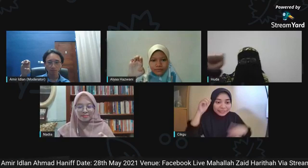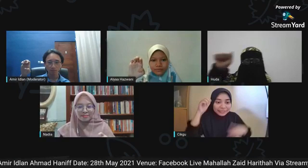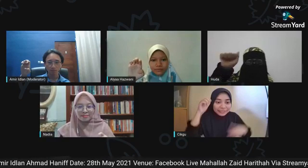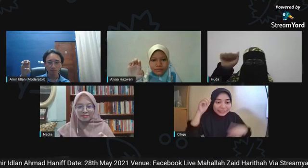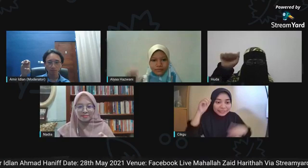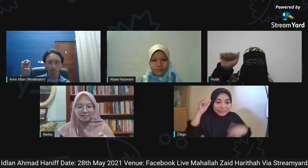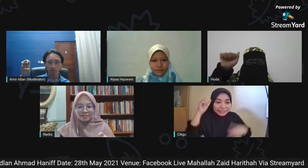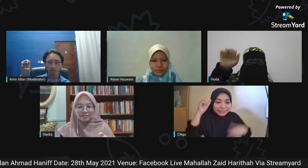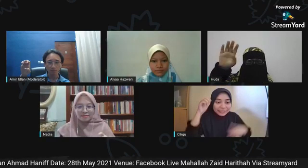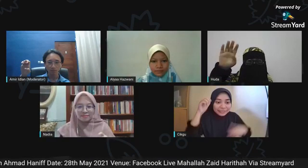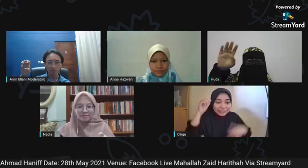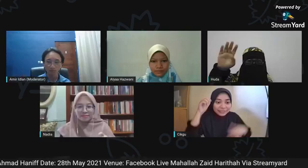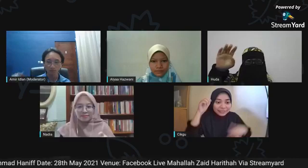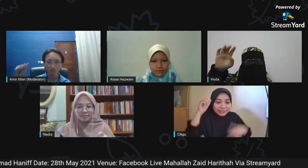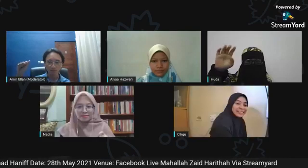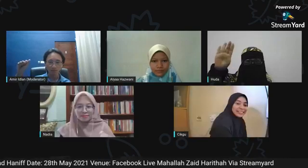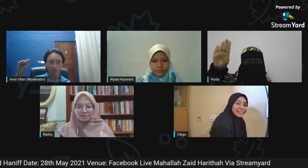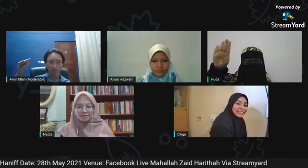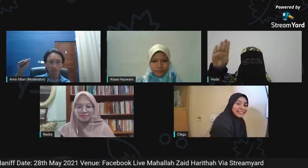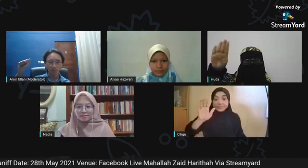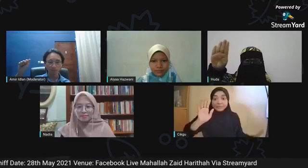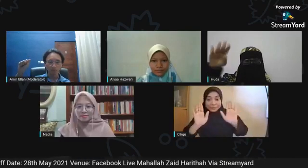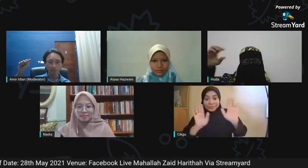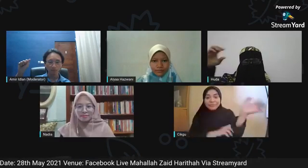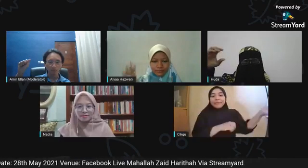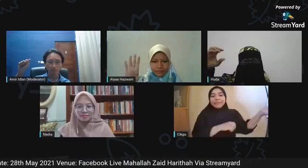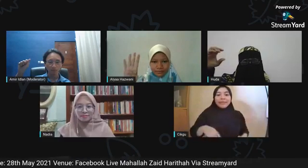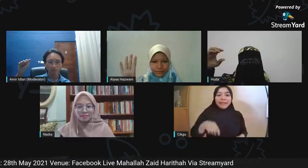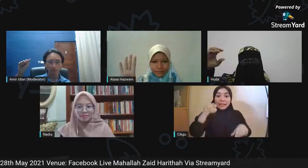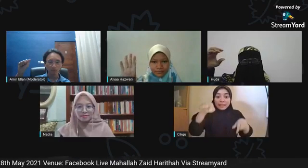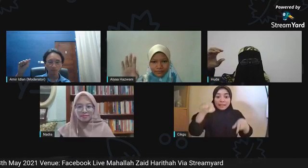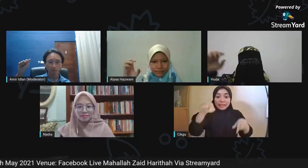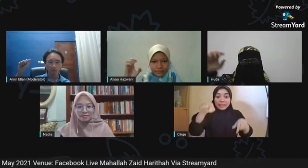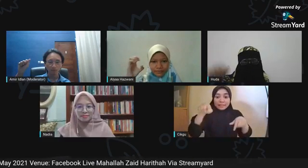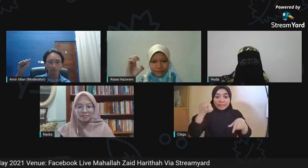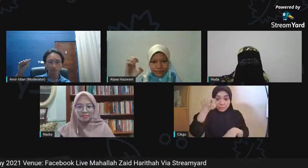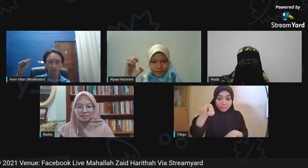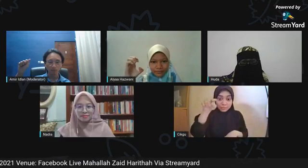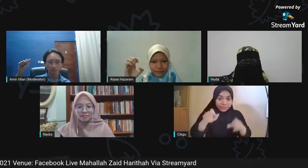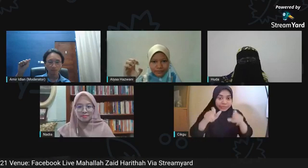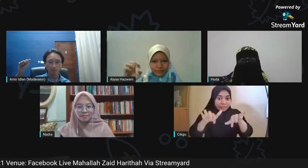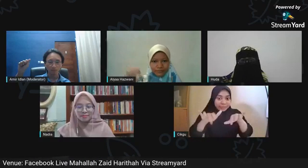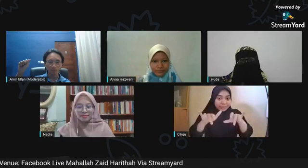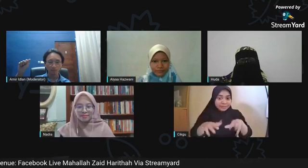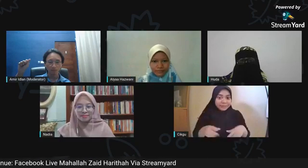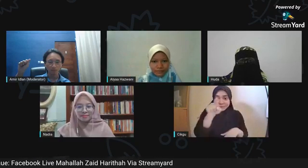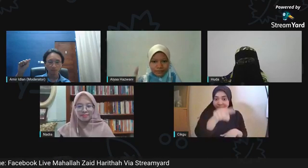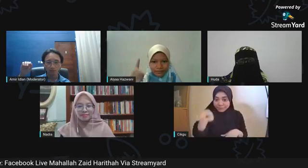A, A, B, C.